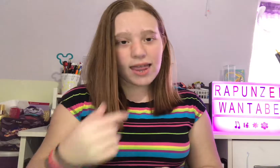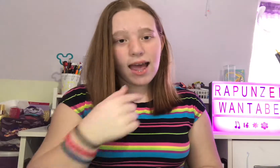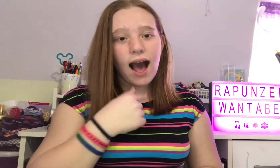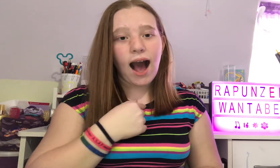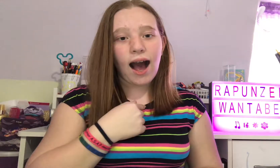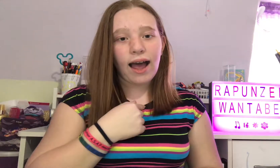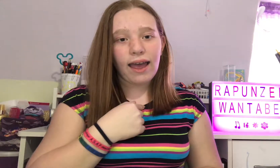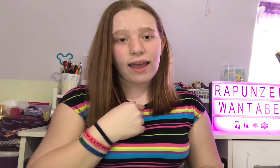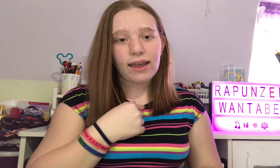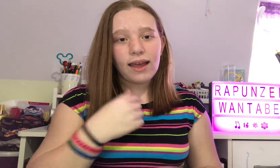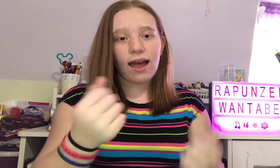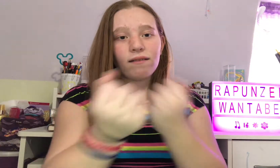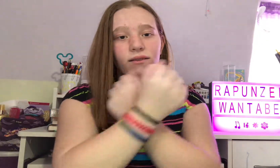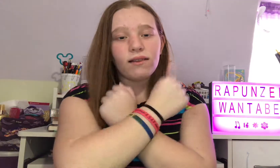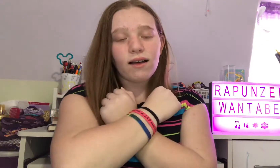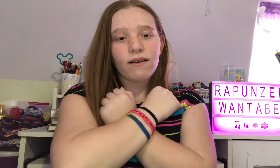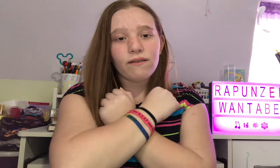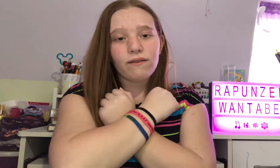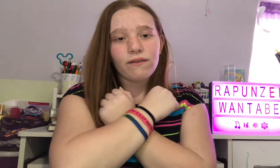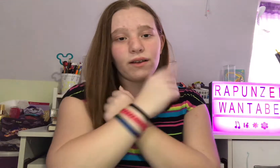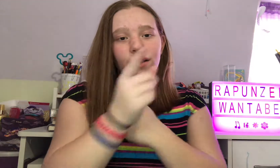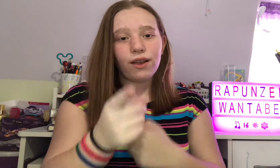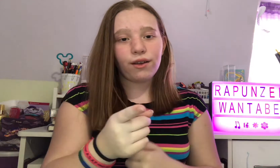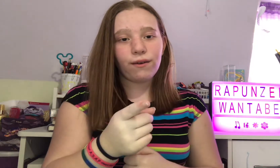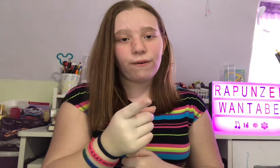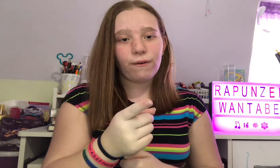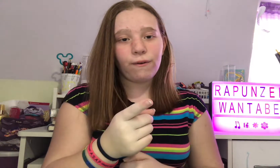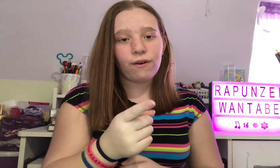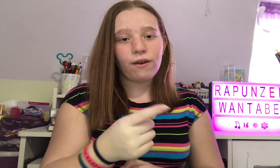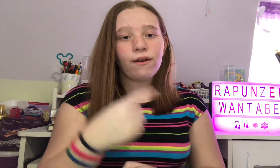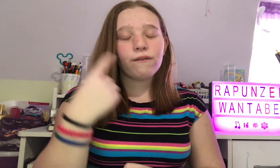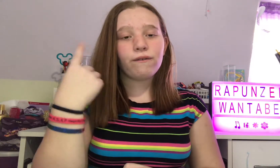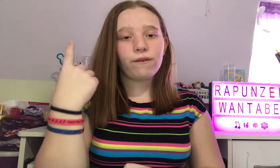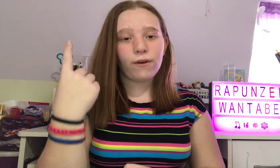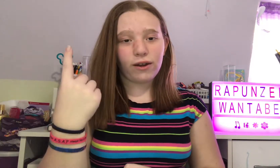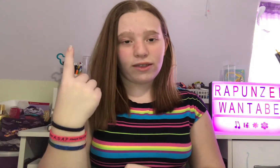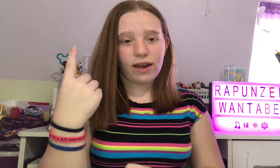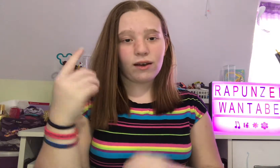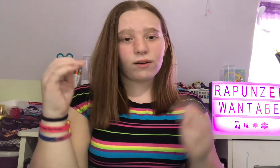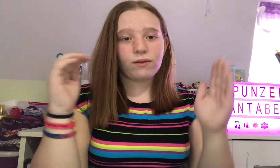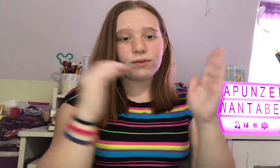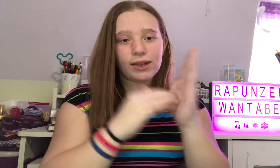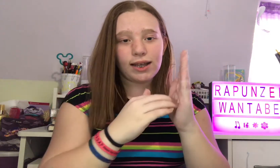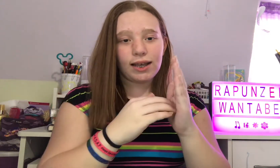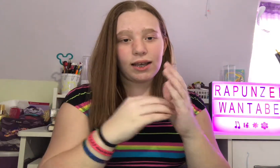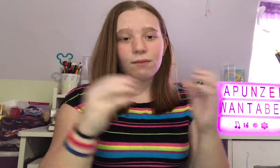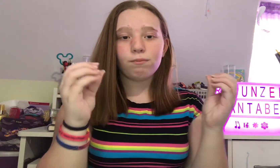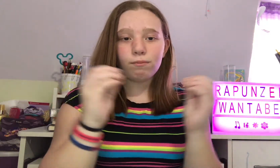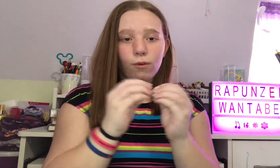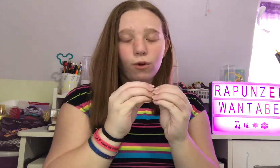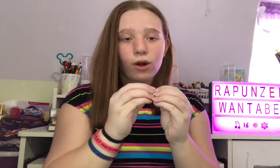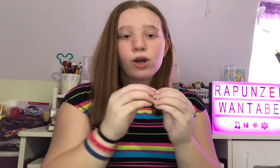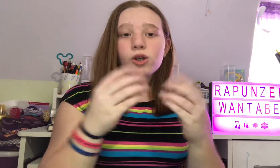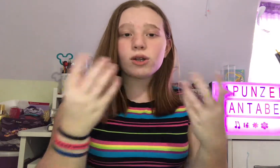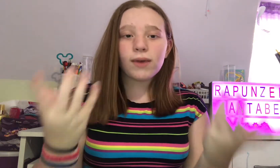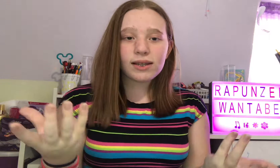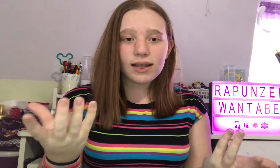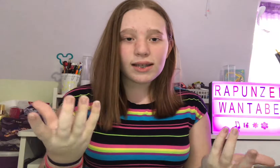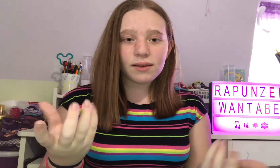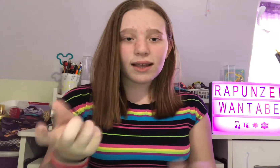then I have loved you for 1,000 more. So it's basically the same thing.